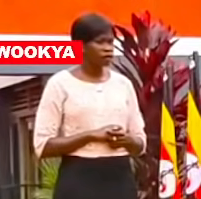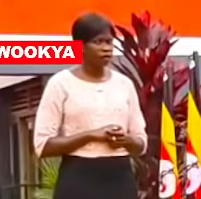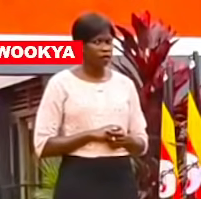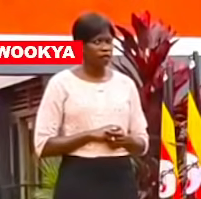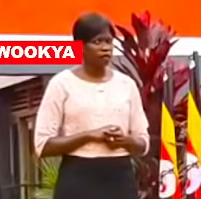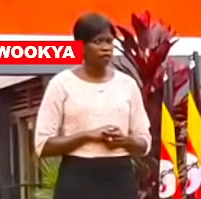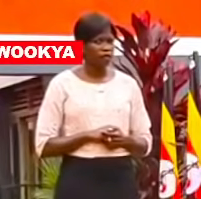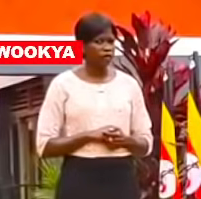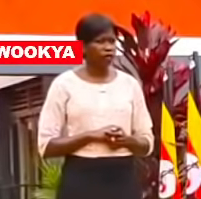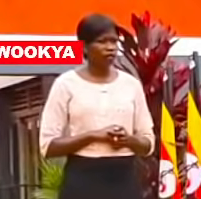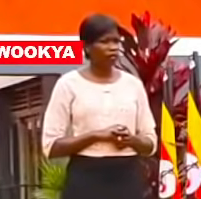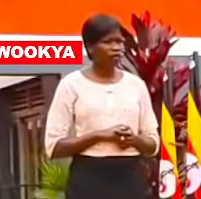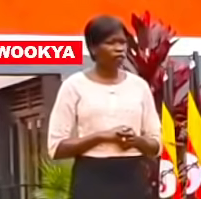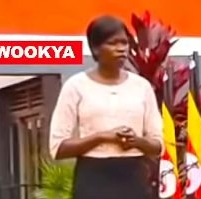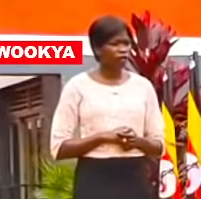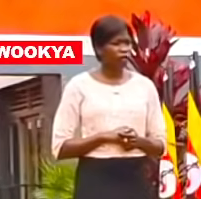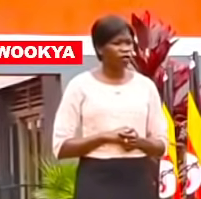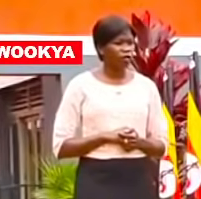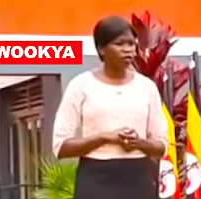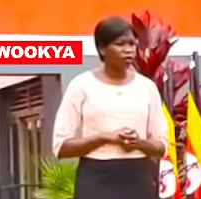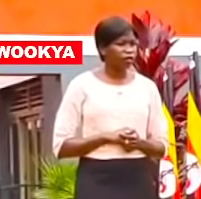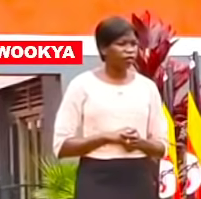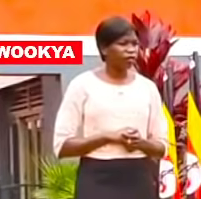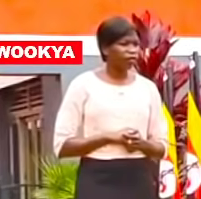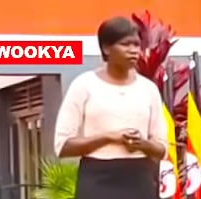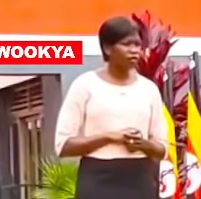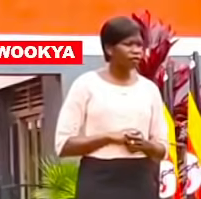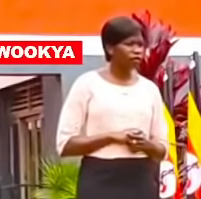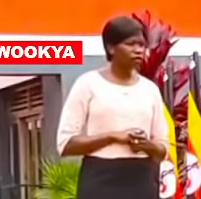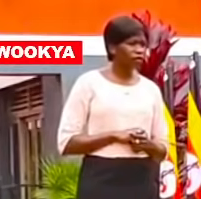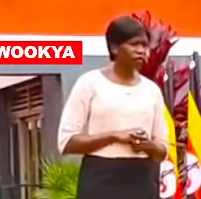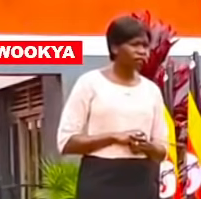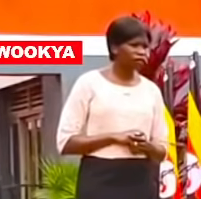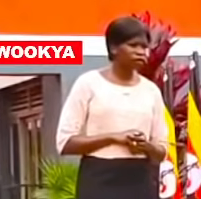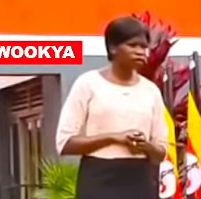Right? Yes, we need it.